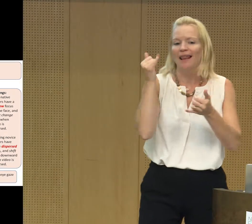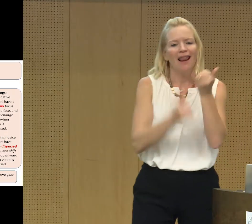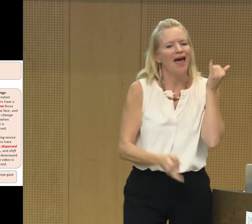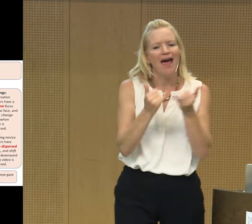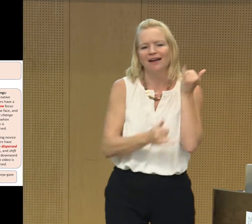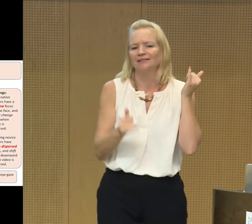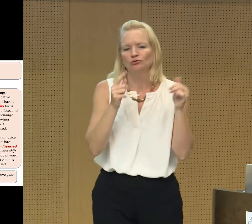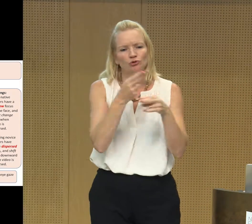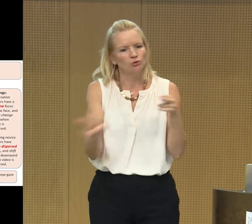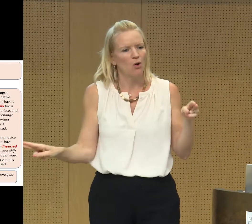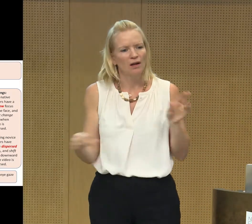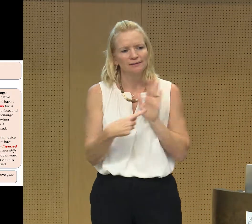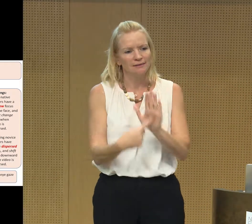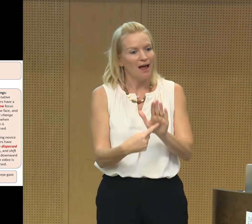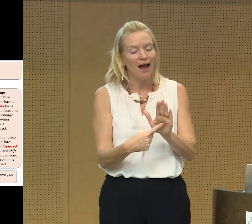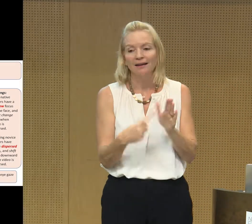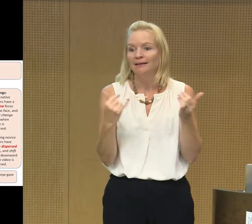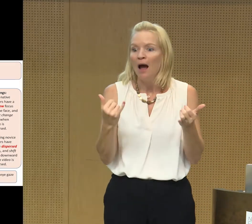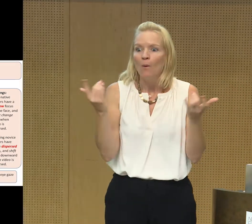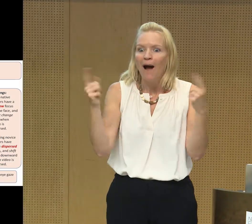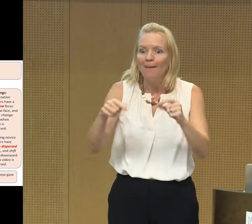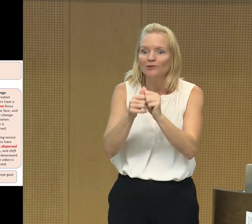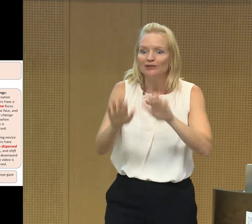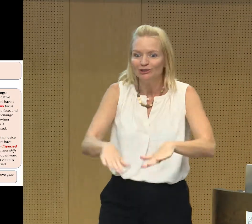Okay, now what happens with children?